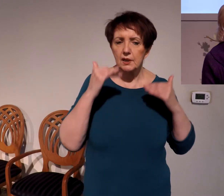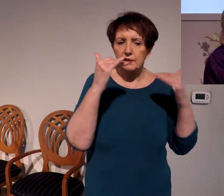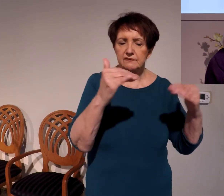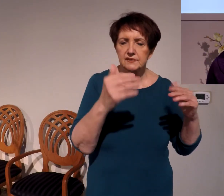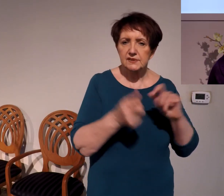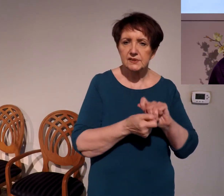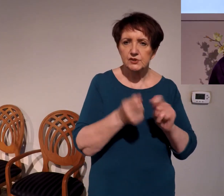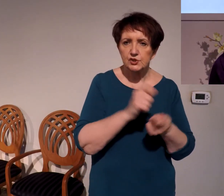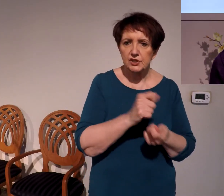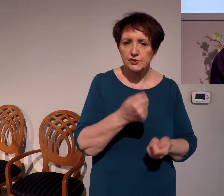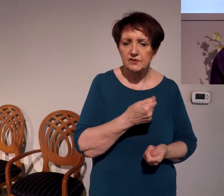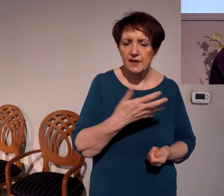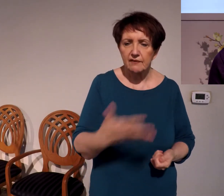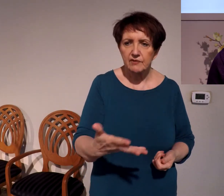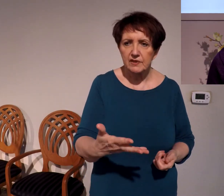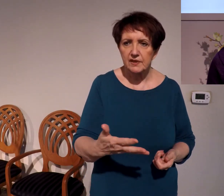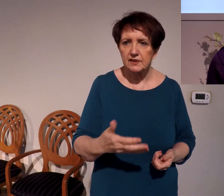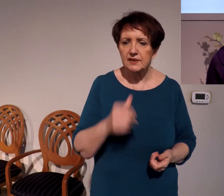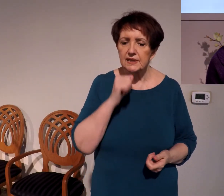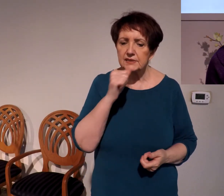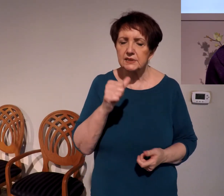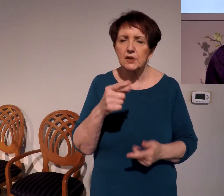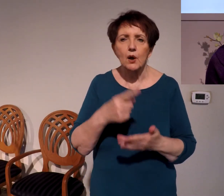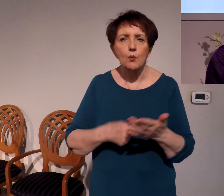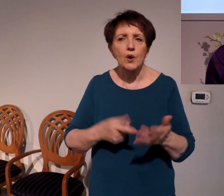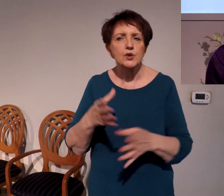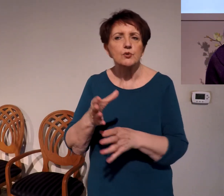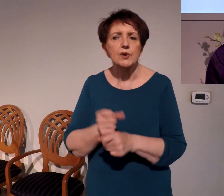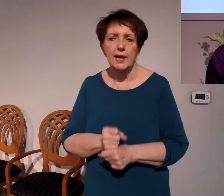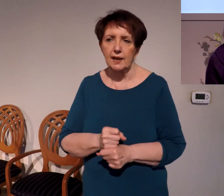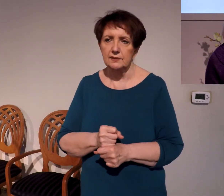is not what we get.